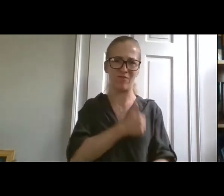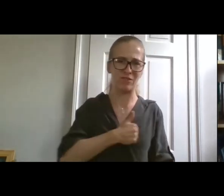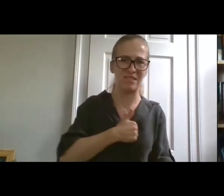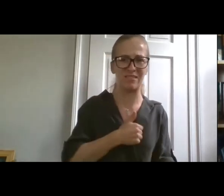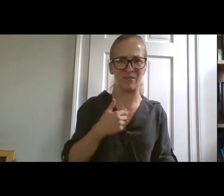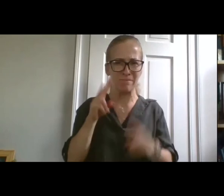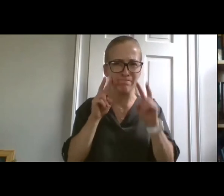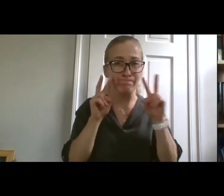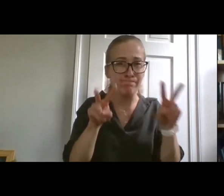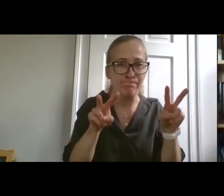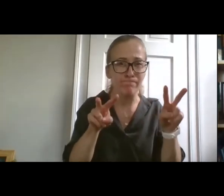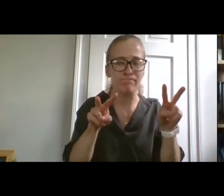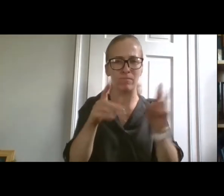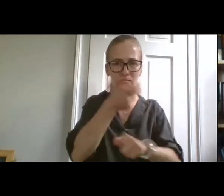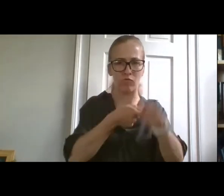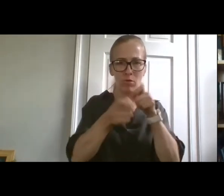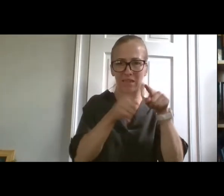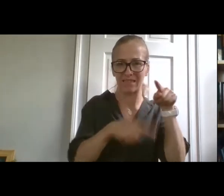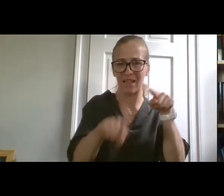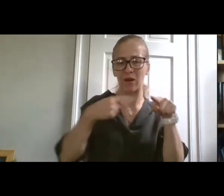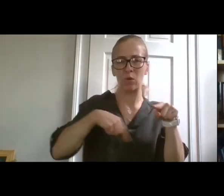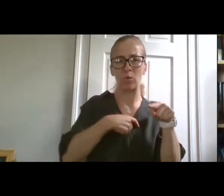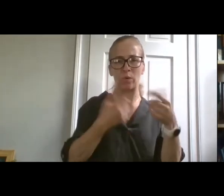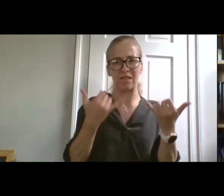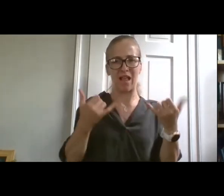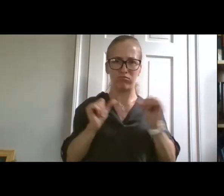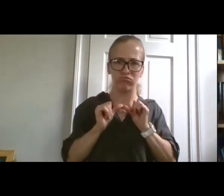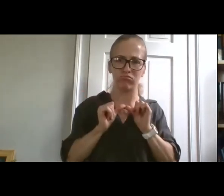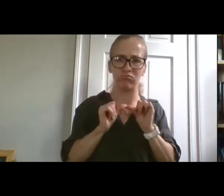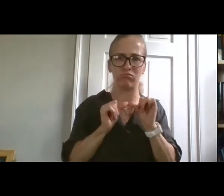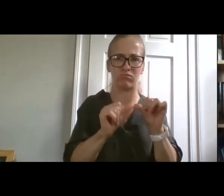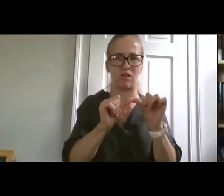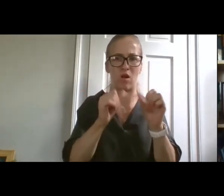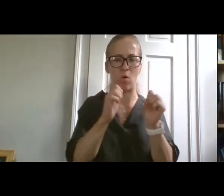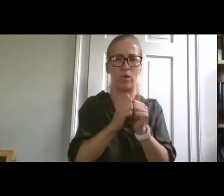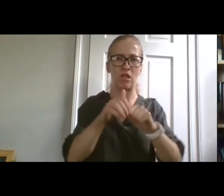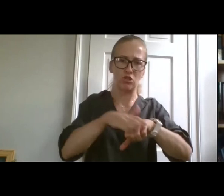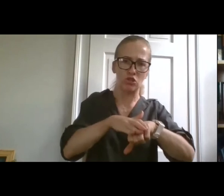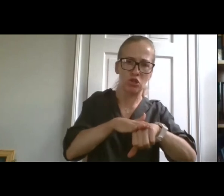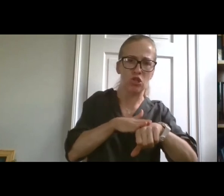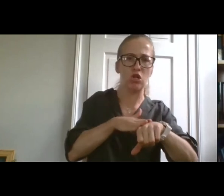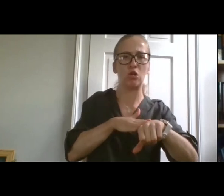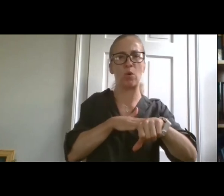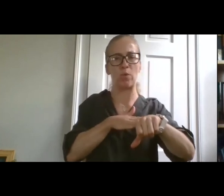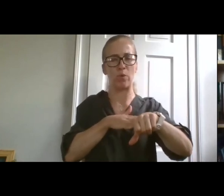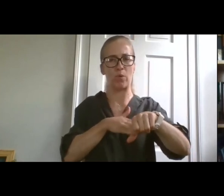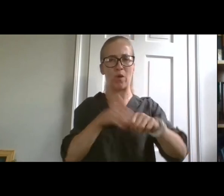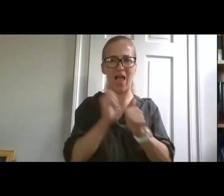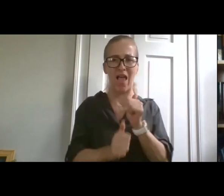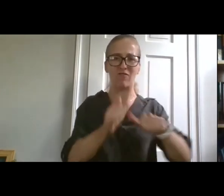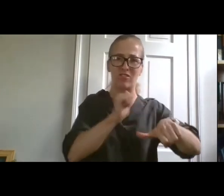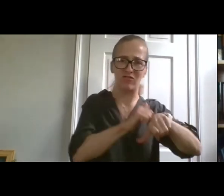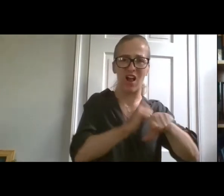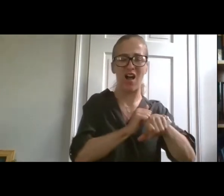windshield. After replacing the tire, we were now advancing with the deliberate slowness of the penitent. Every rock and hole felt like a